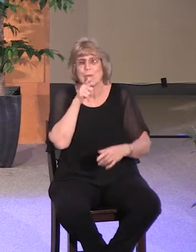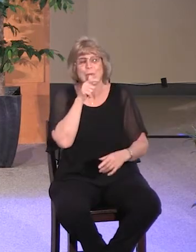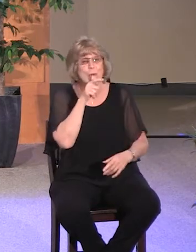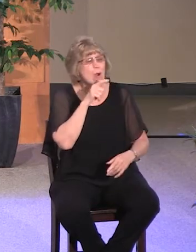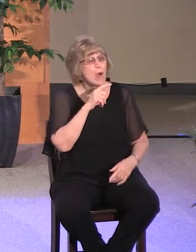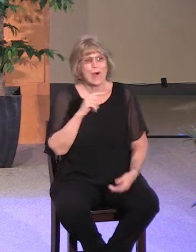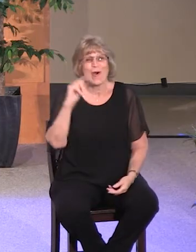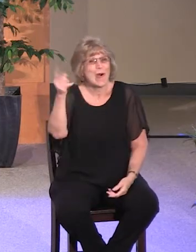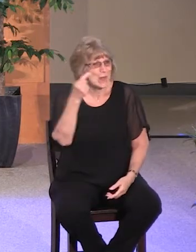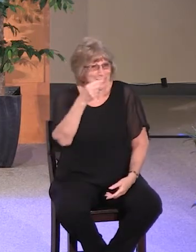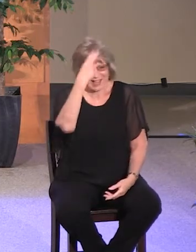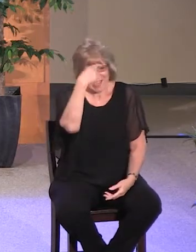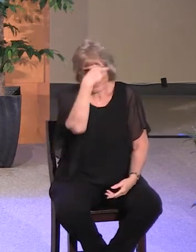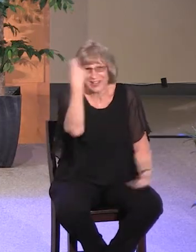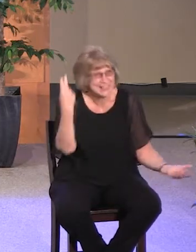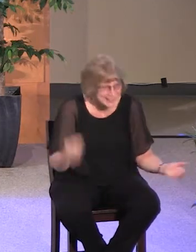Only Catholics. I heard only Catholics.